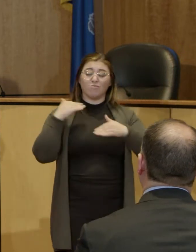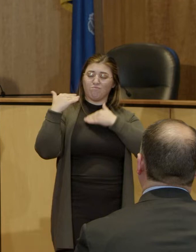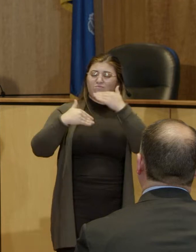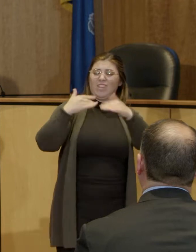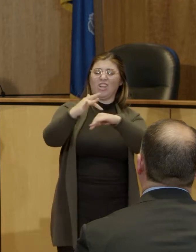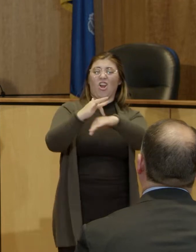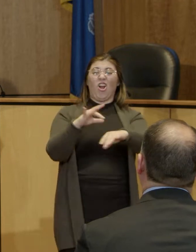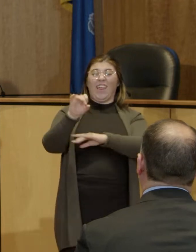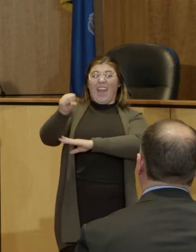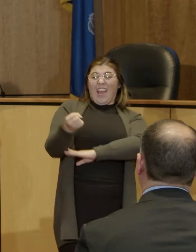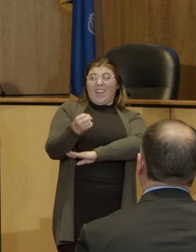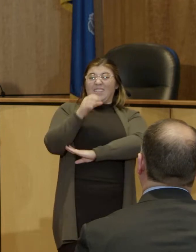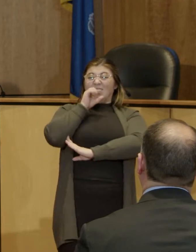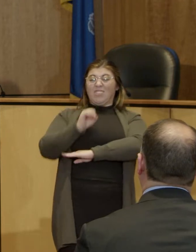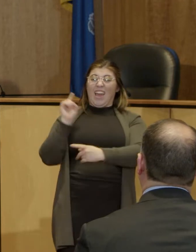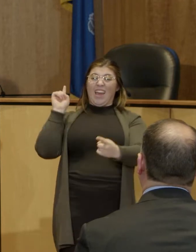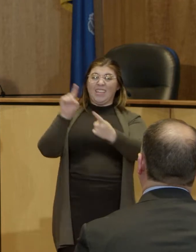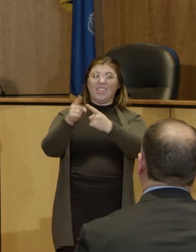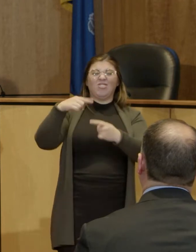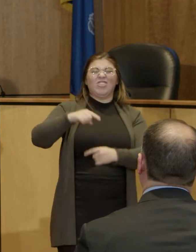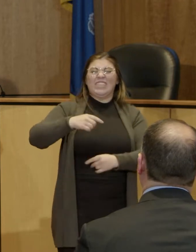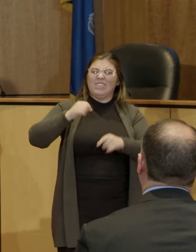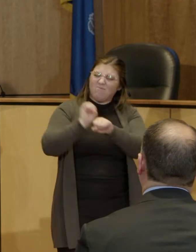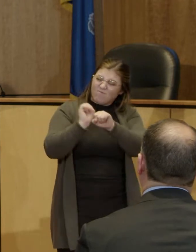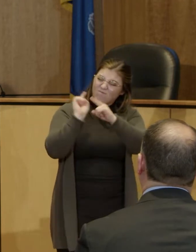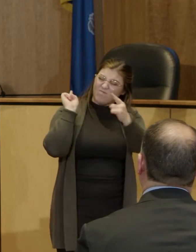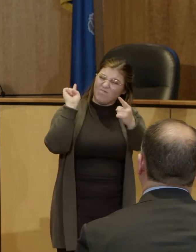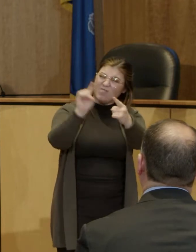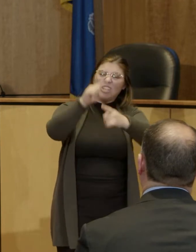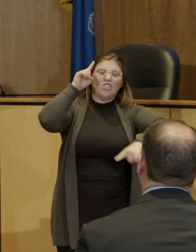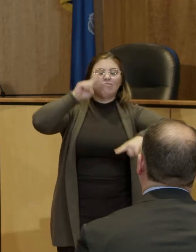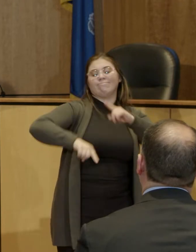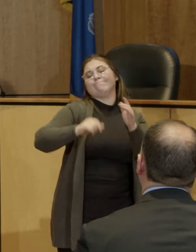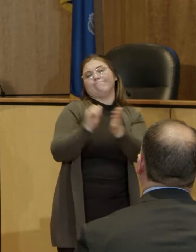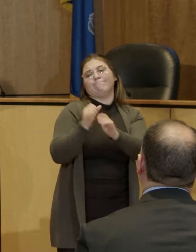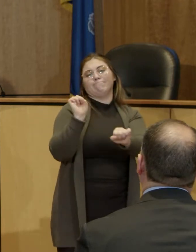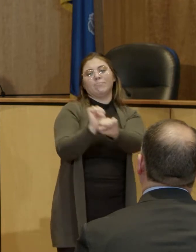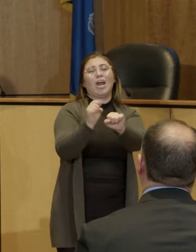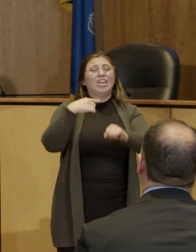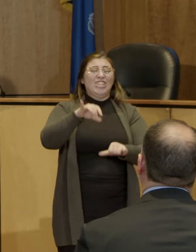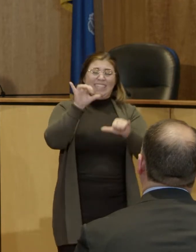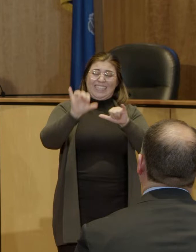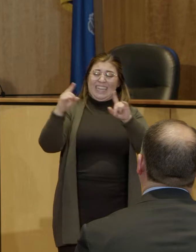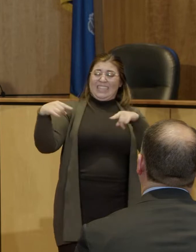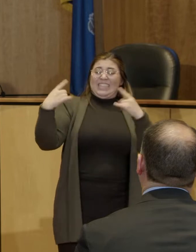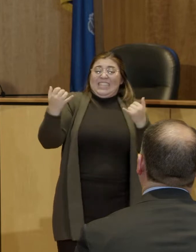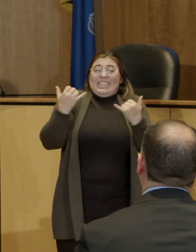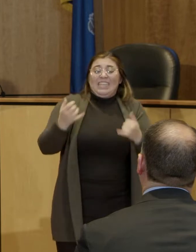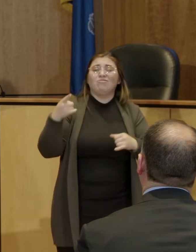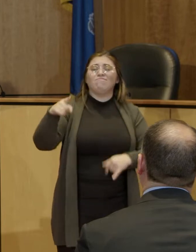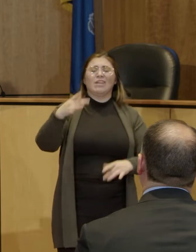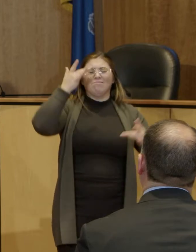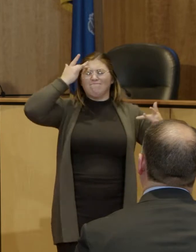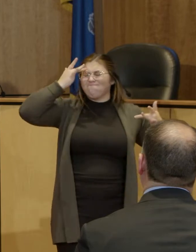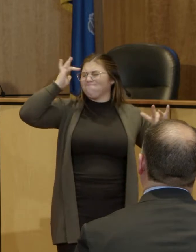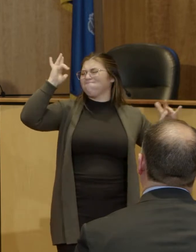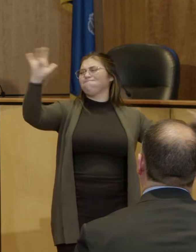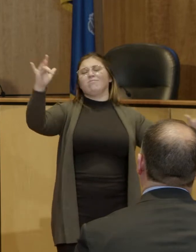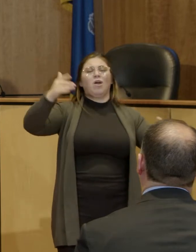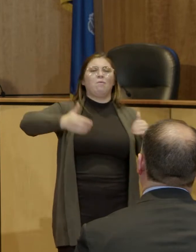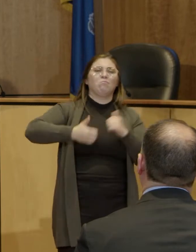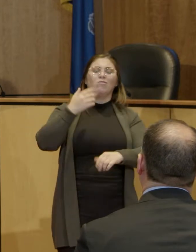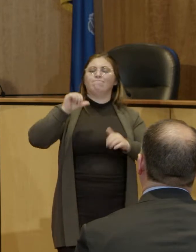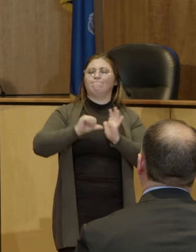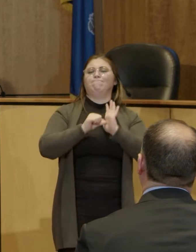her early 80s until she just absolutely couldn't anymore. And she was still to this day the very smartest and the